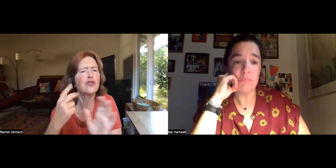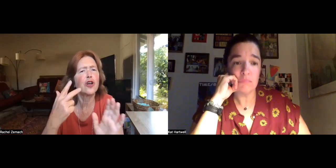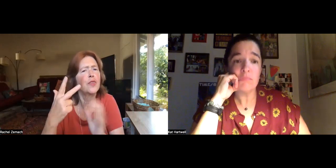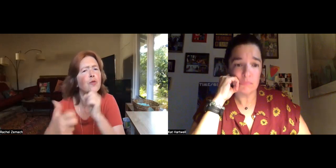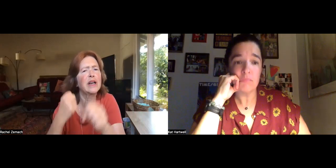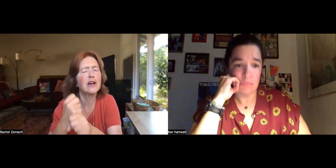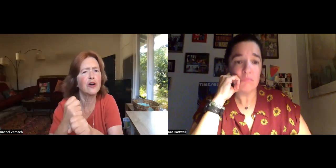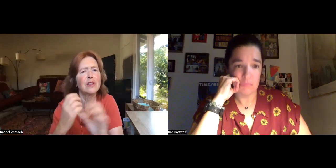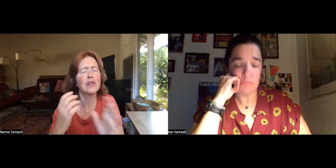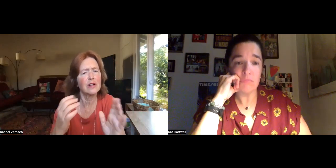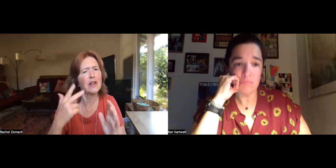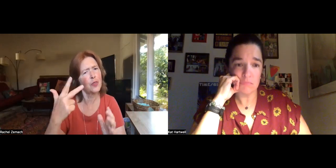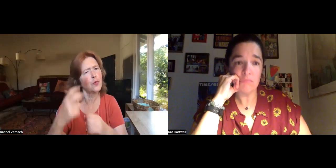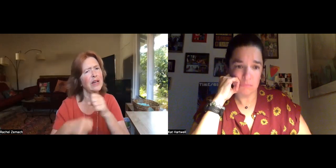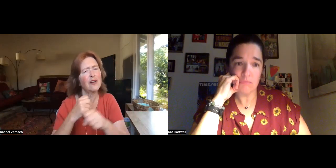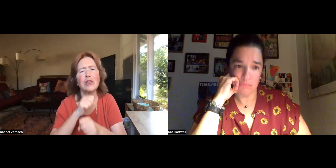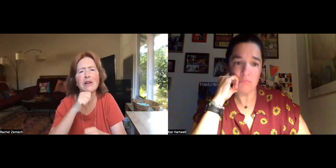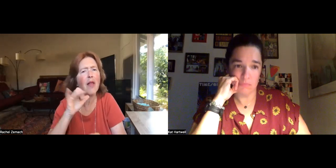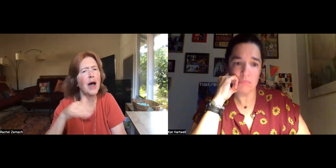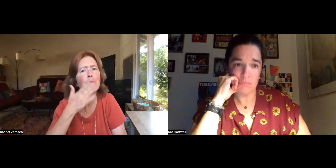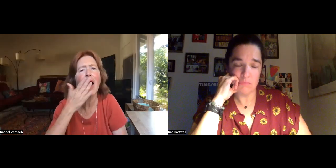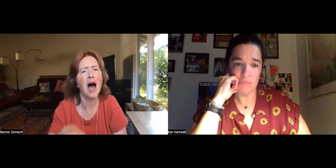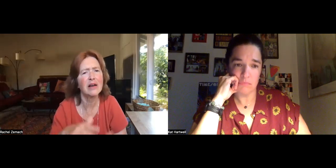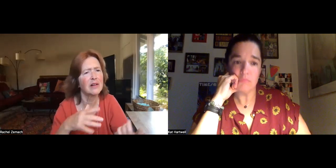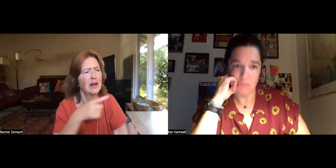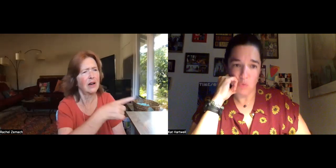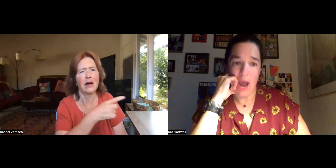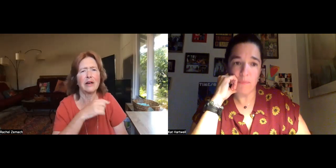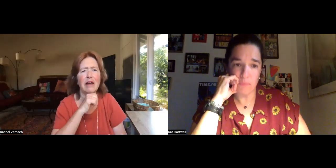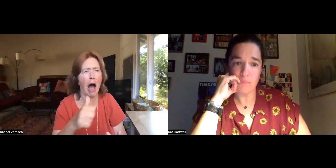Just 3 years. 3 years, not that bad. Right.